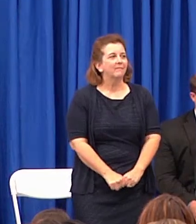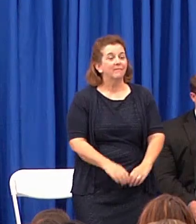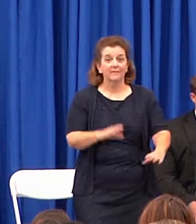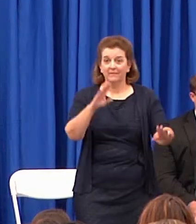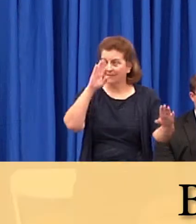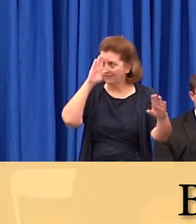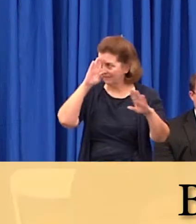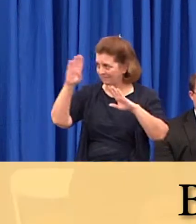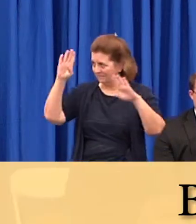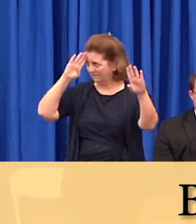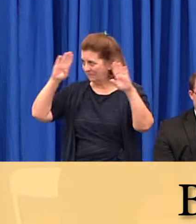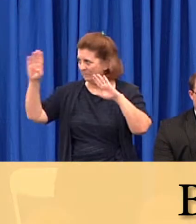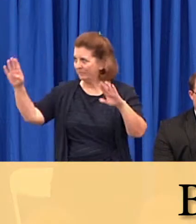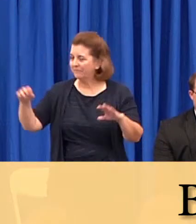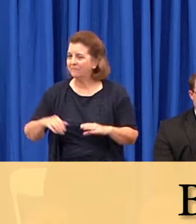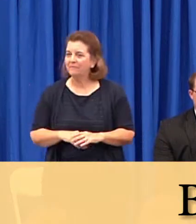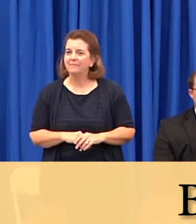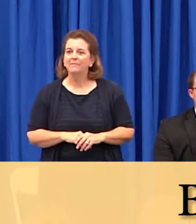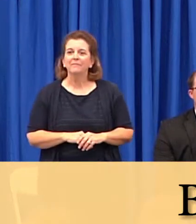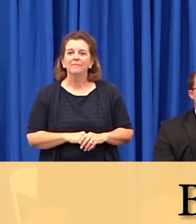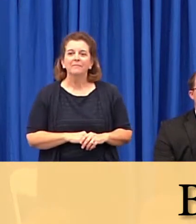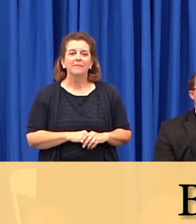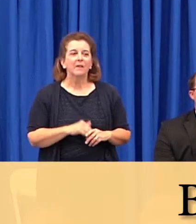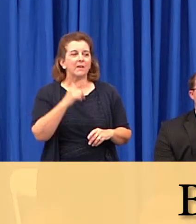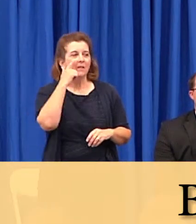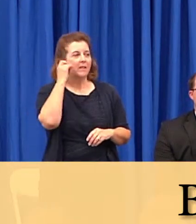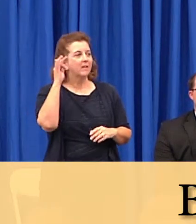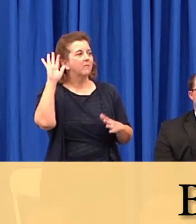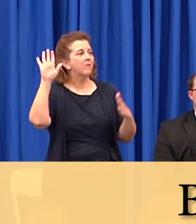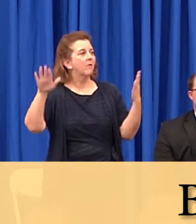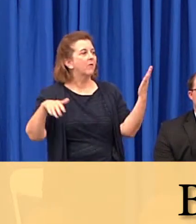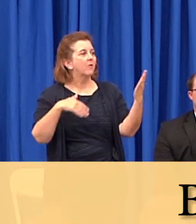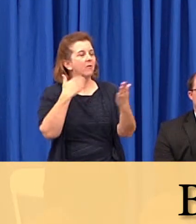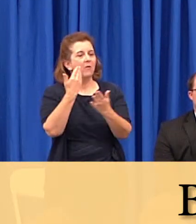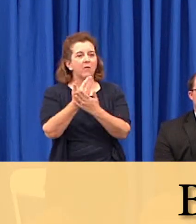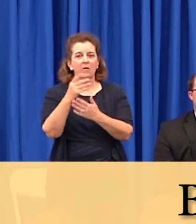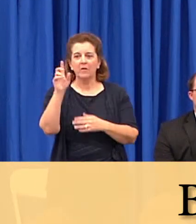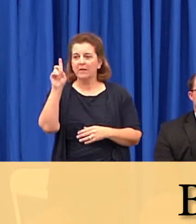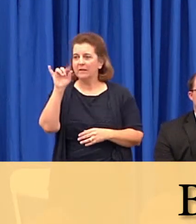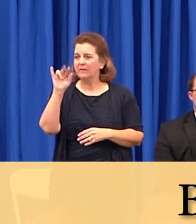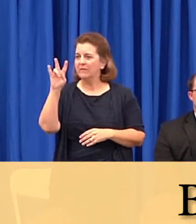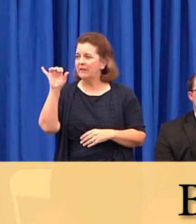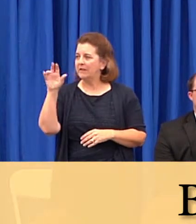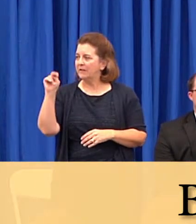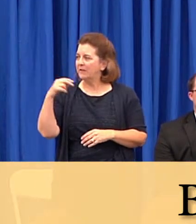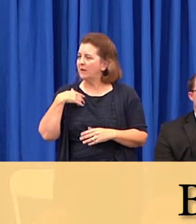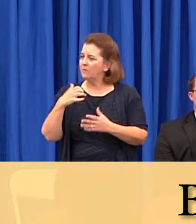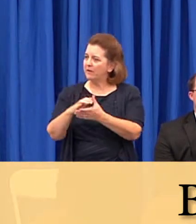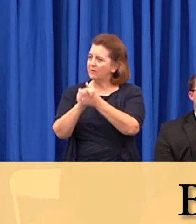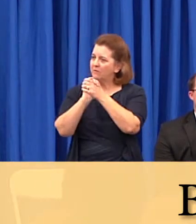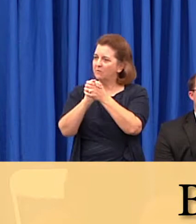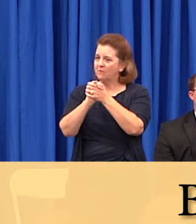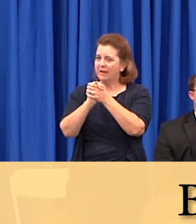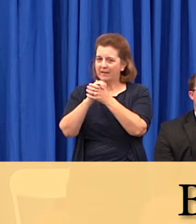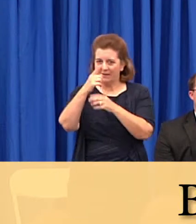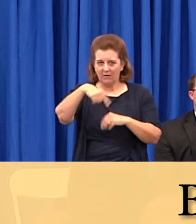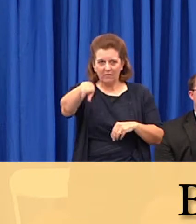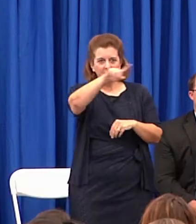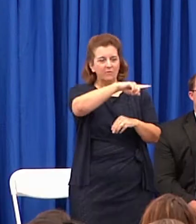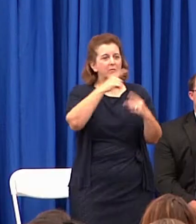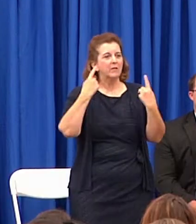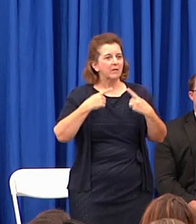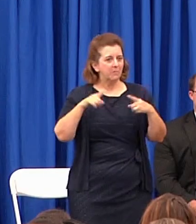Good afternoon. On behalf of the entire division, I would like to congratulate all of you on your